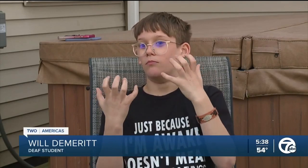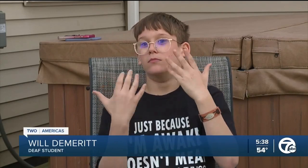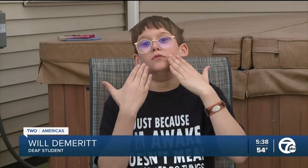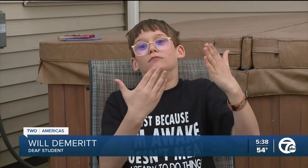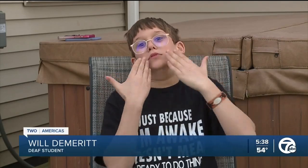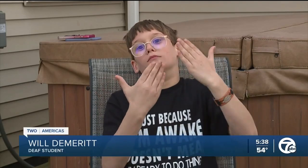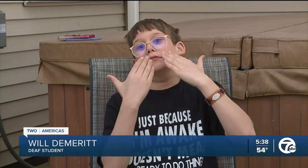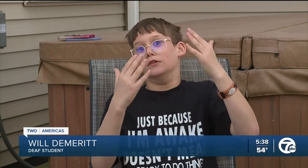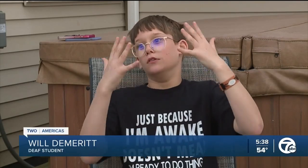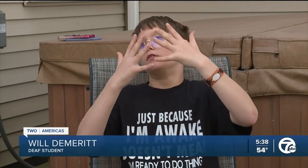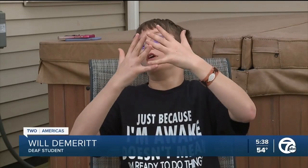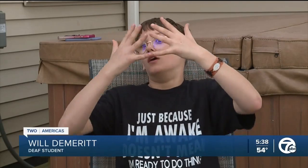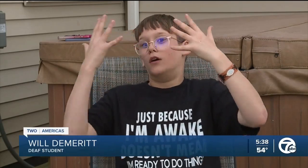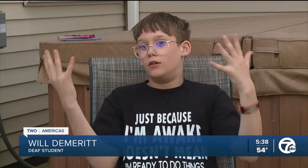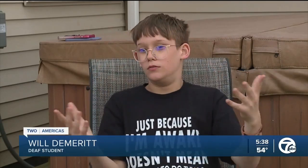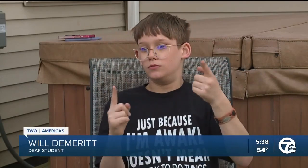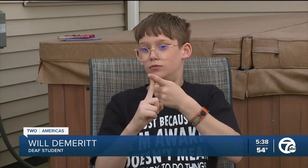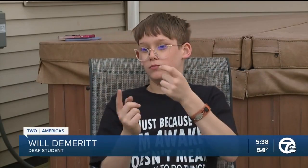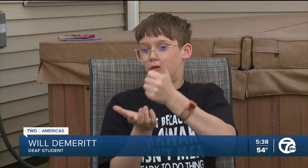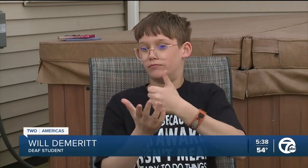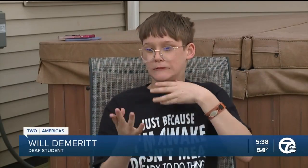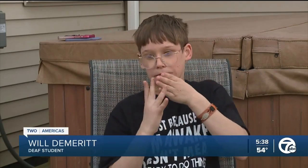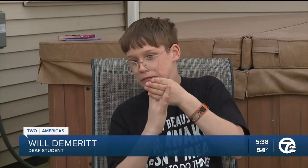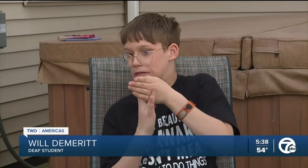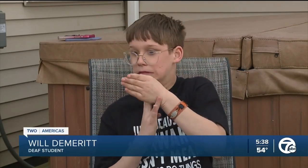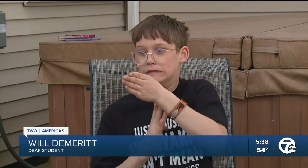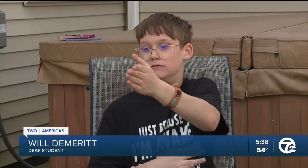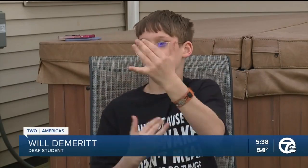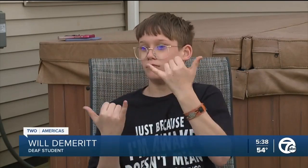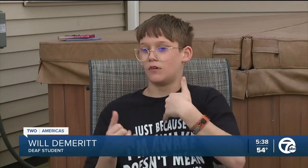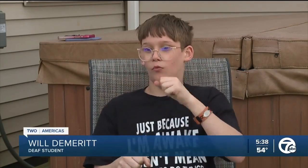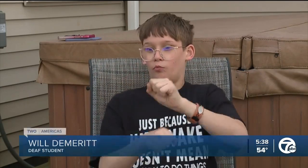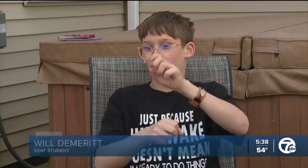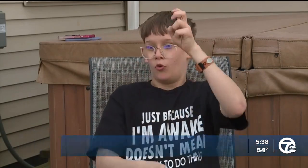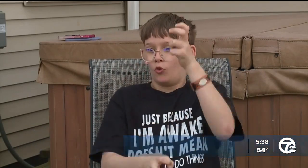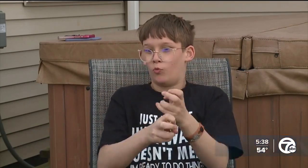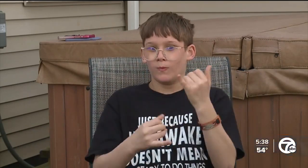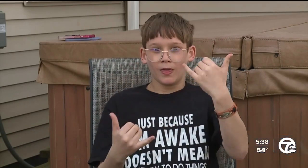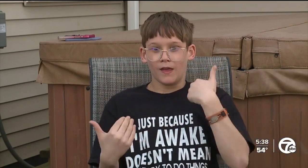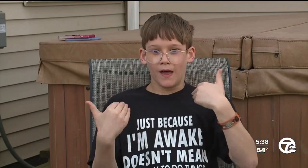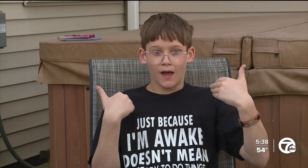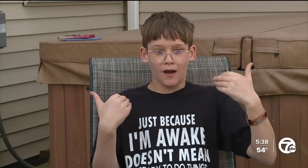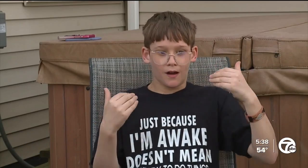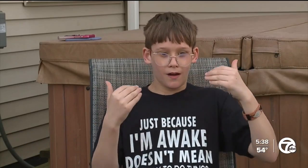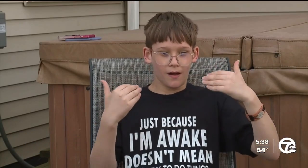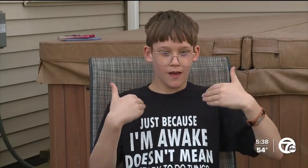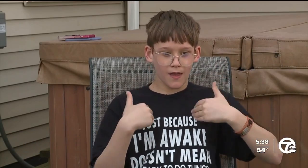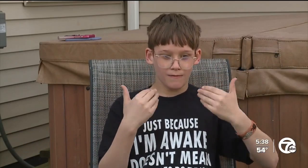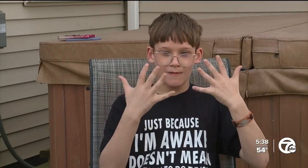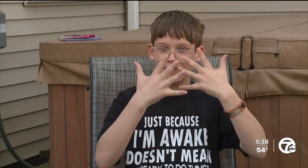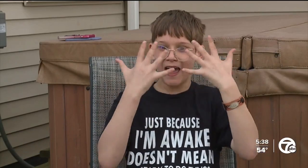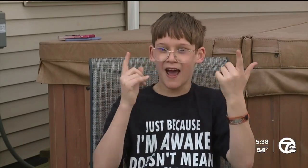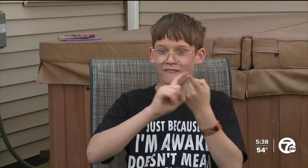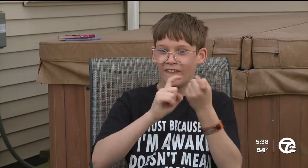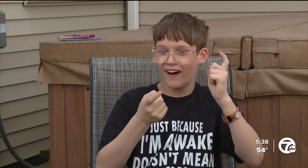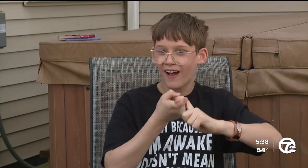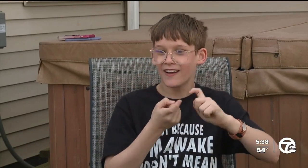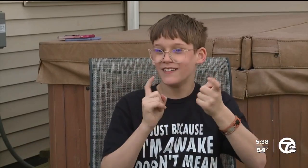with culture and language, I've been able to get through this, and I'm thankful to my parents for providing that to me.